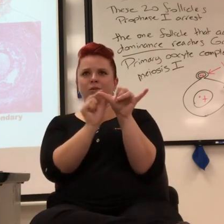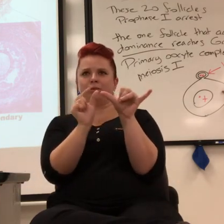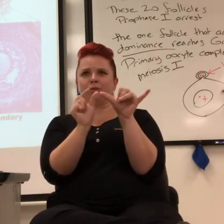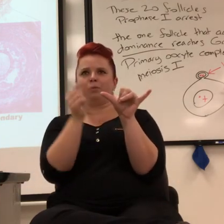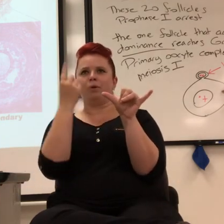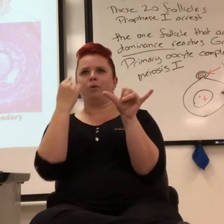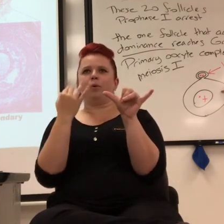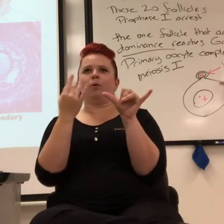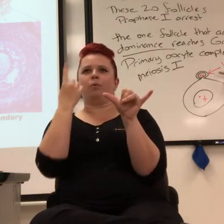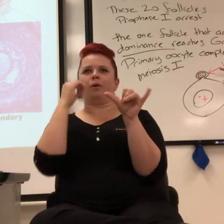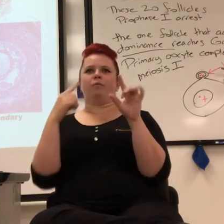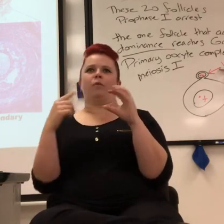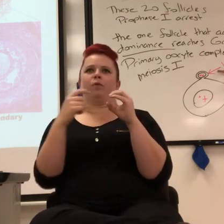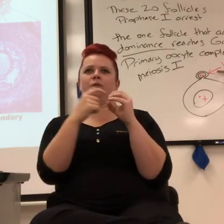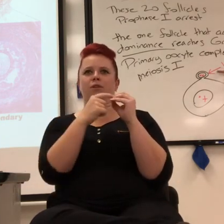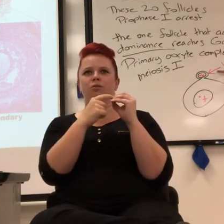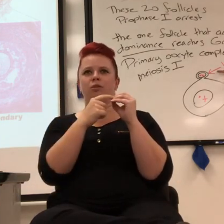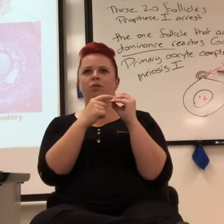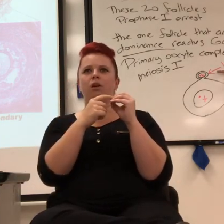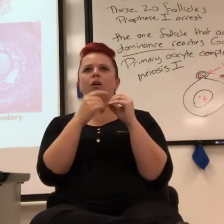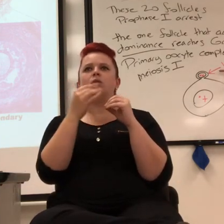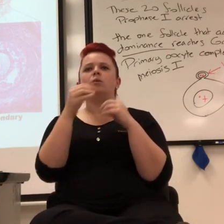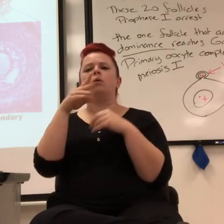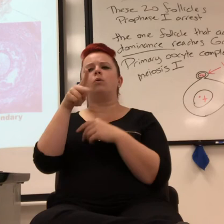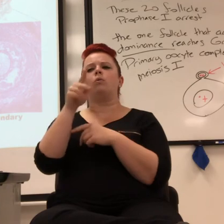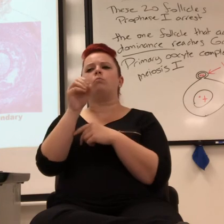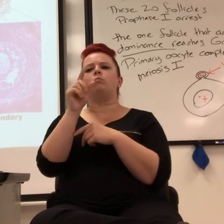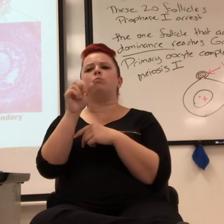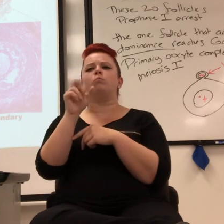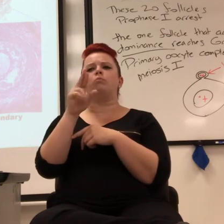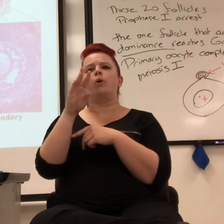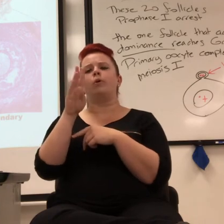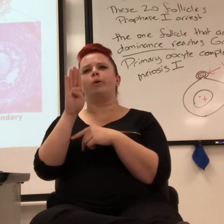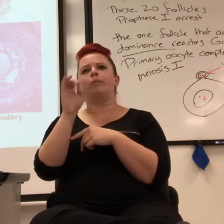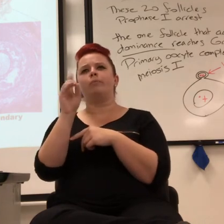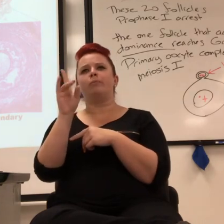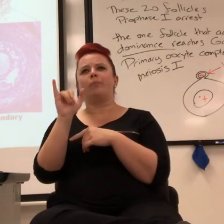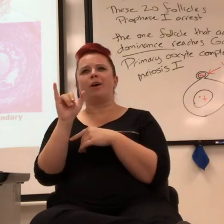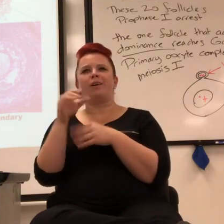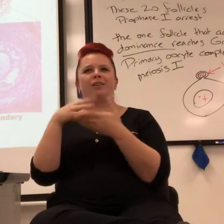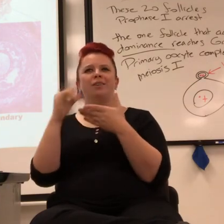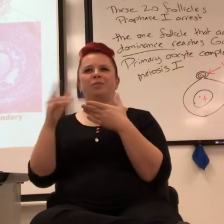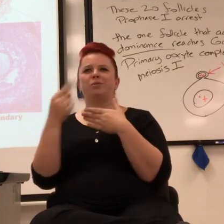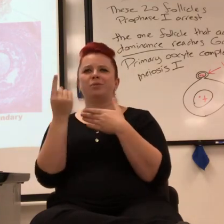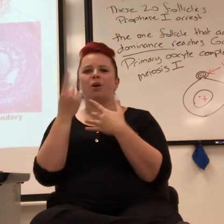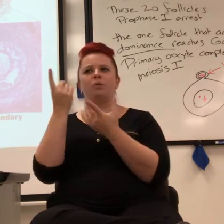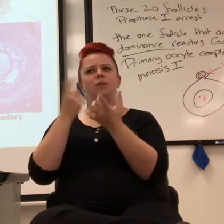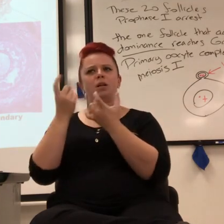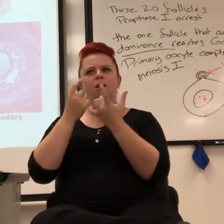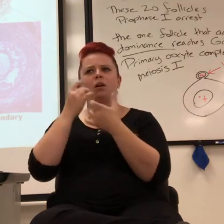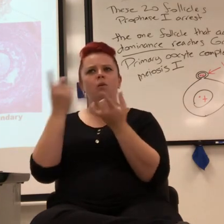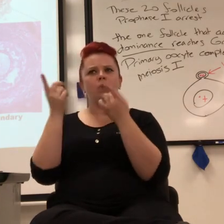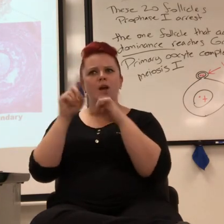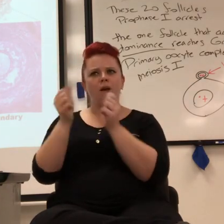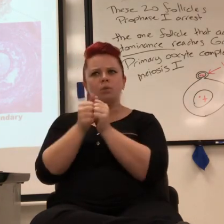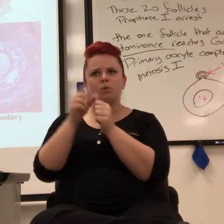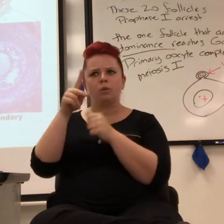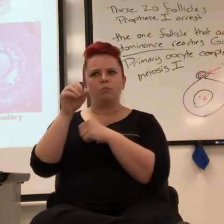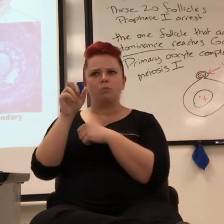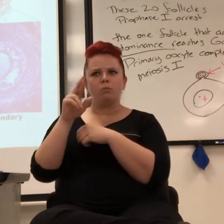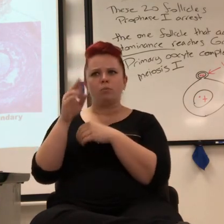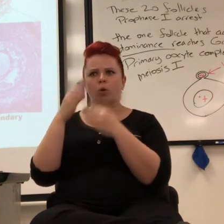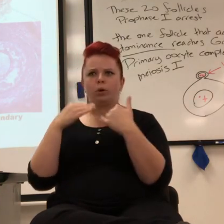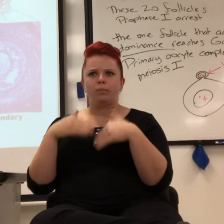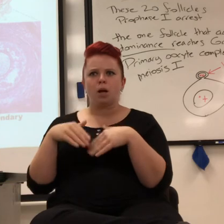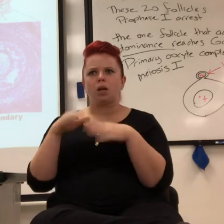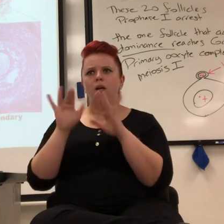cytoplasm in what's going to be ovulated. Forget about the polar body. Students always ask me, what happens to them? Where does it go? I don't know. It's not